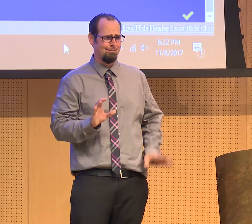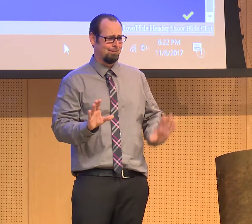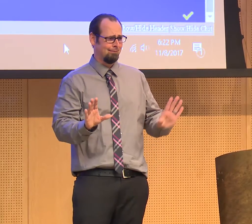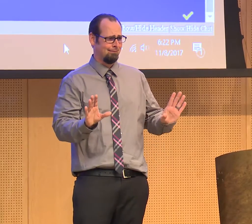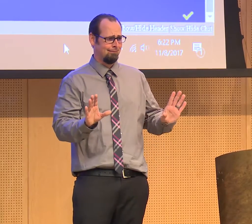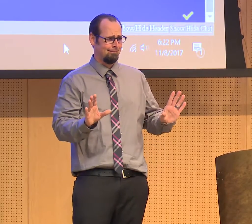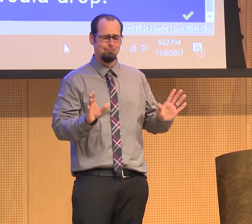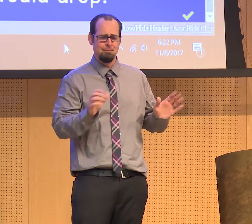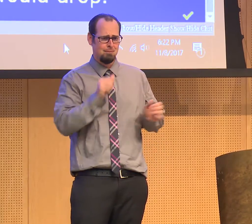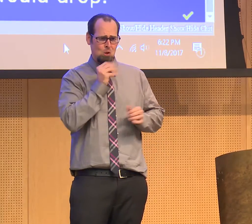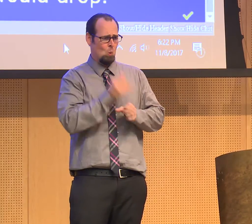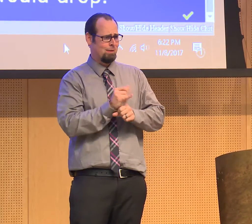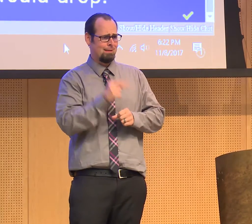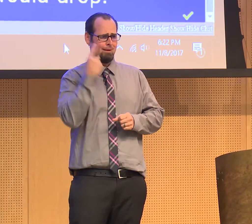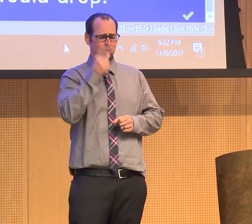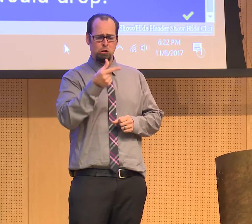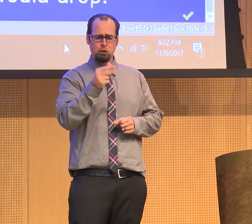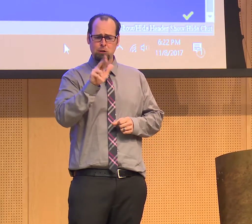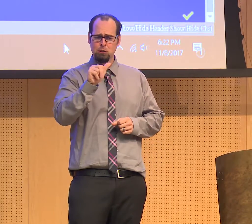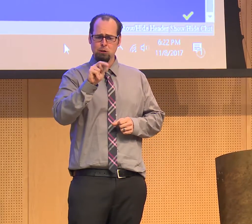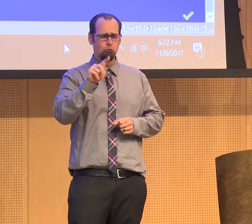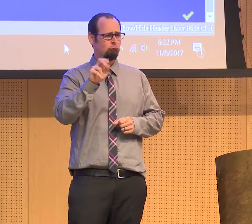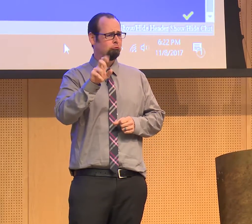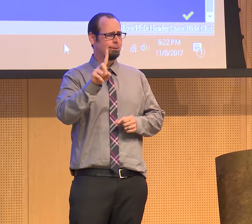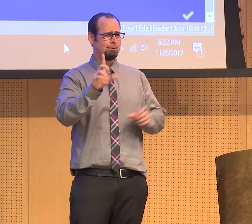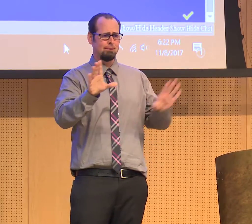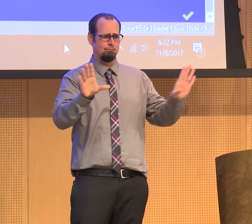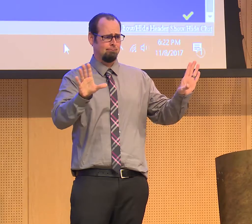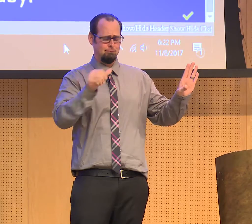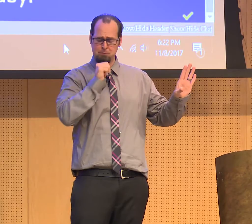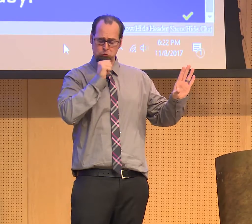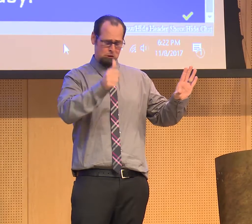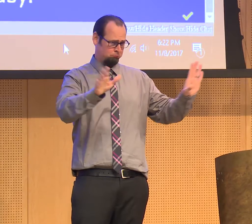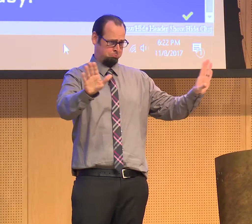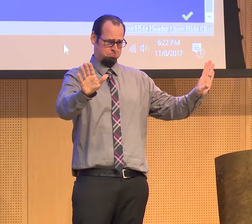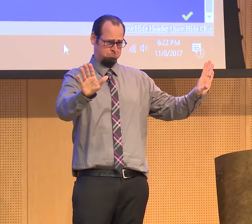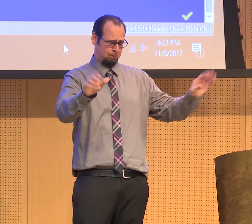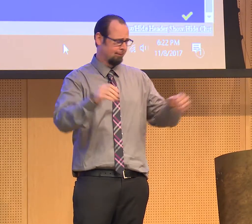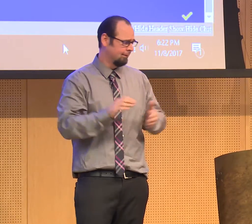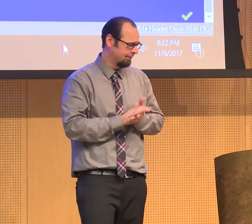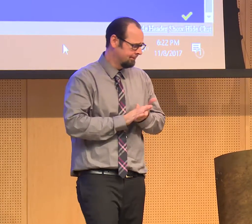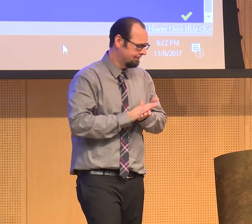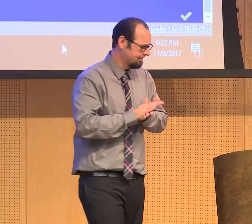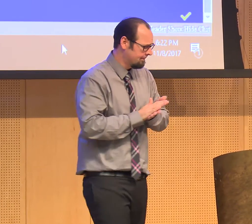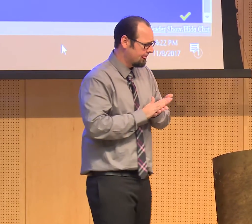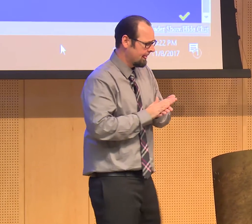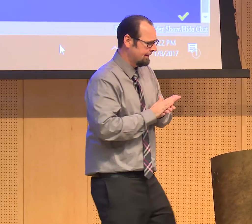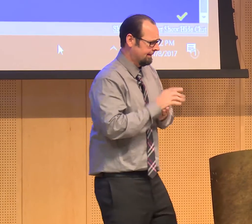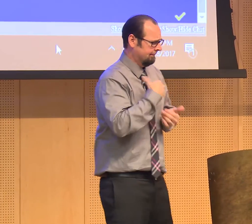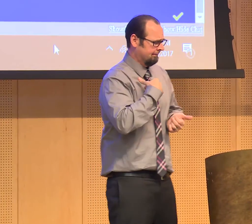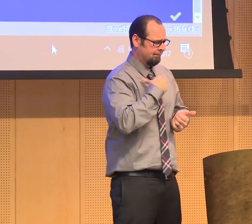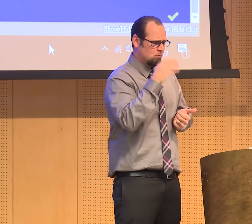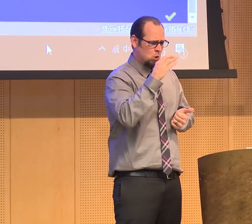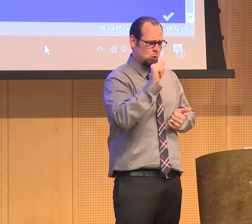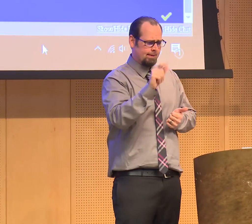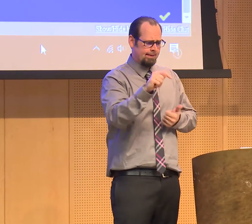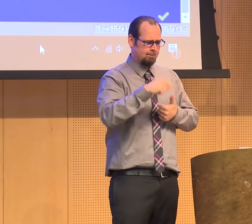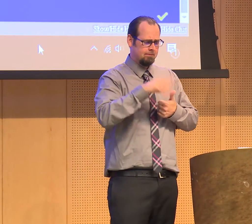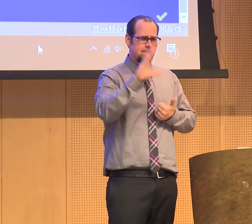Research on the internet at that time was not good. So don't take your technology for granted. The